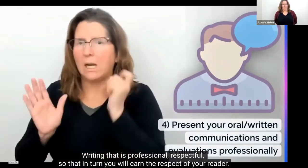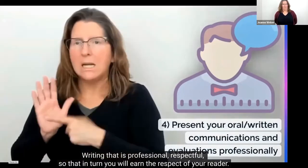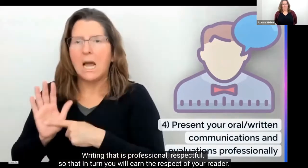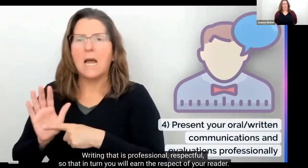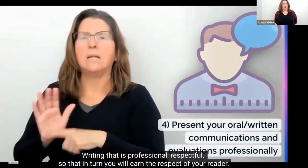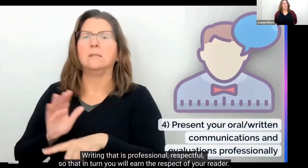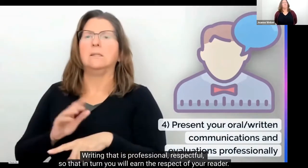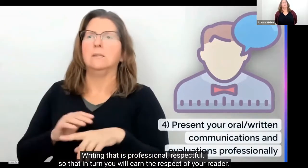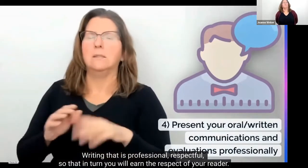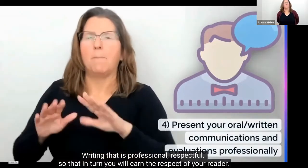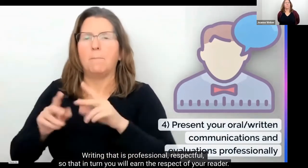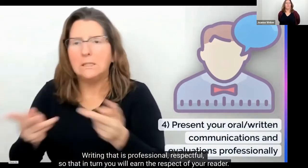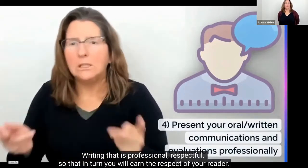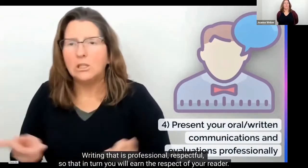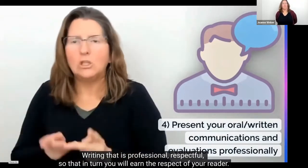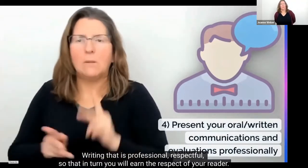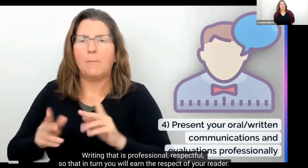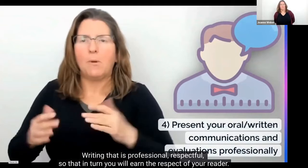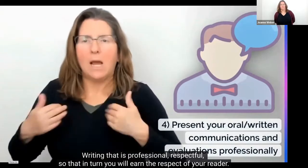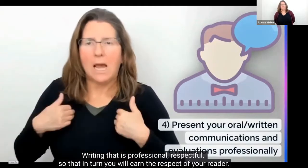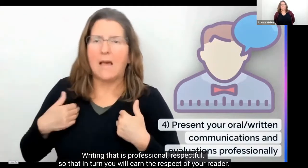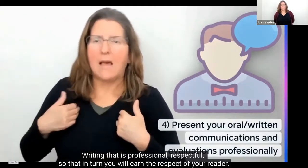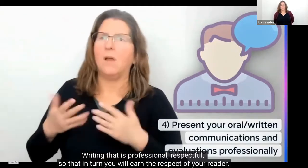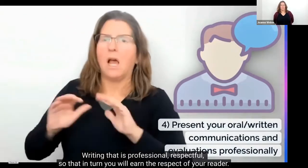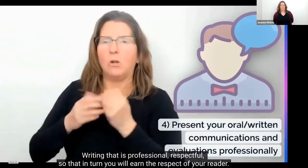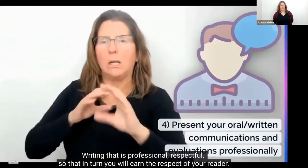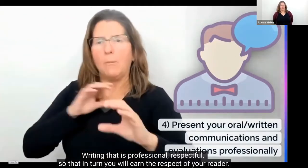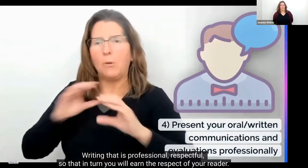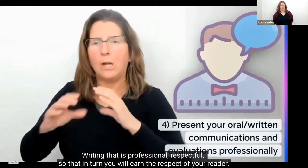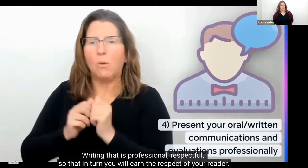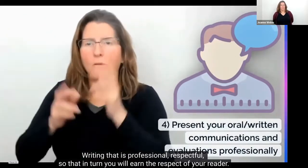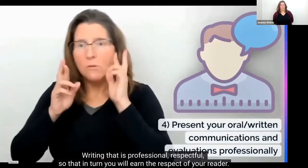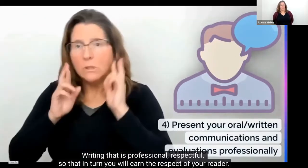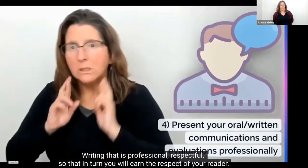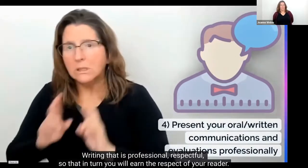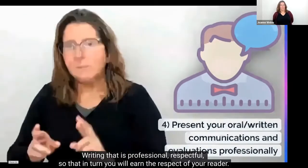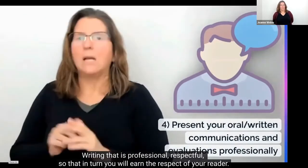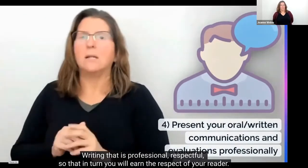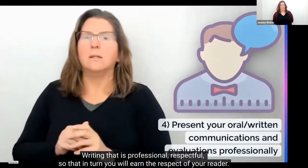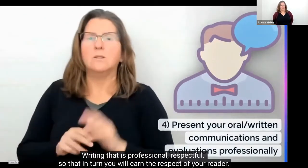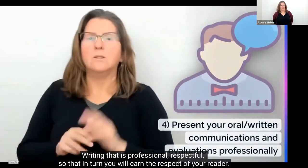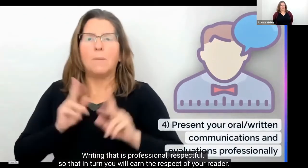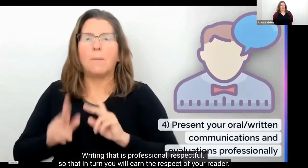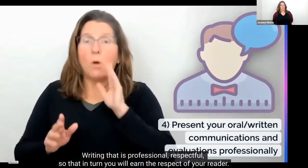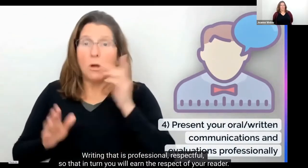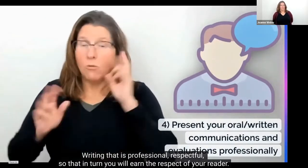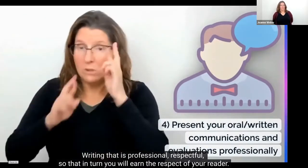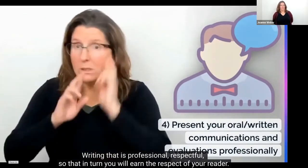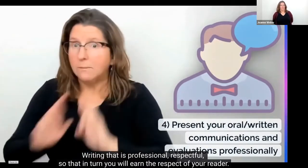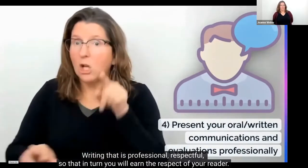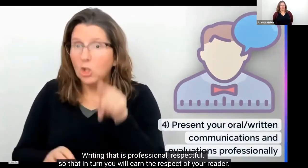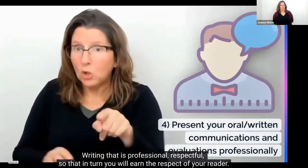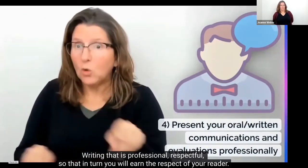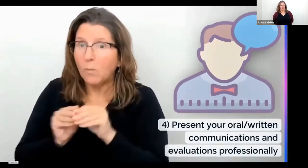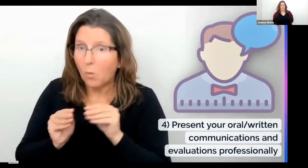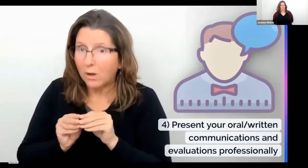reader. Writing that is professional, respectful, so that in turn, you will earn the respect